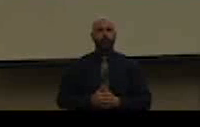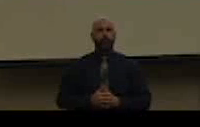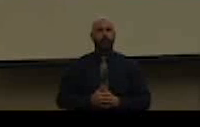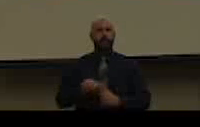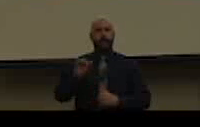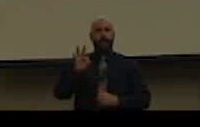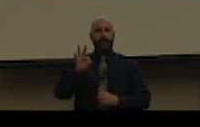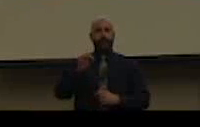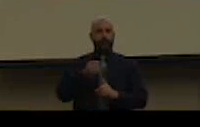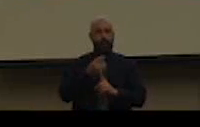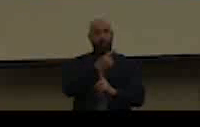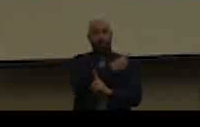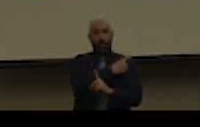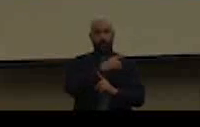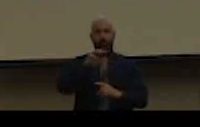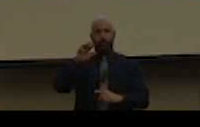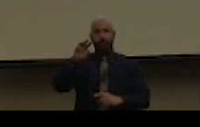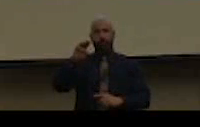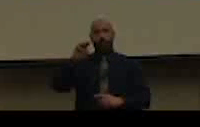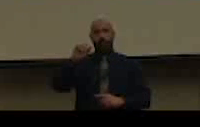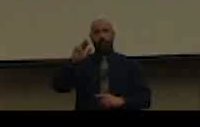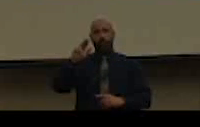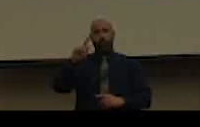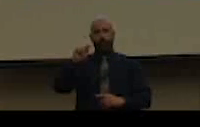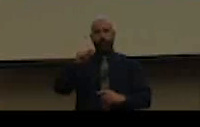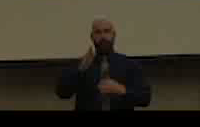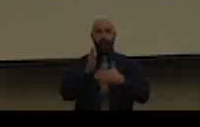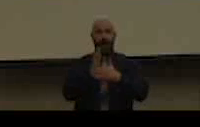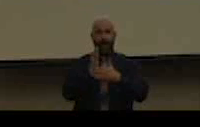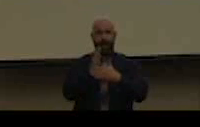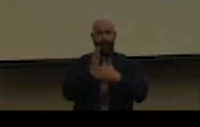this is where we started to run into issues last year, right? Where